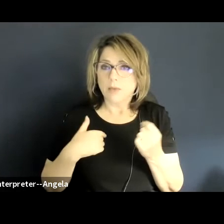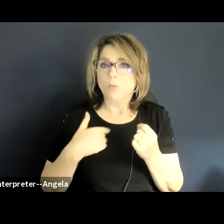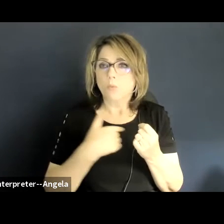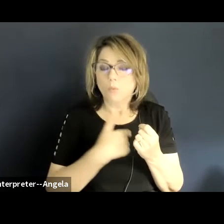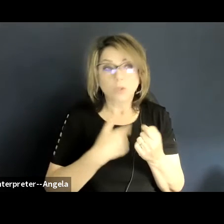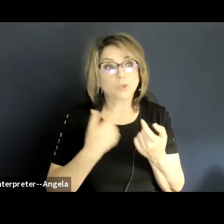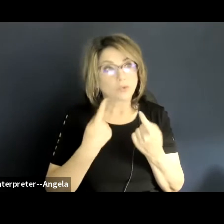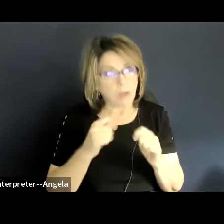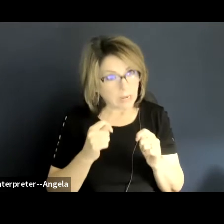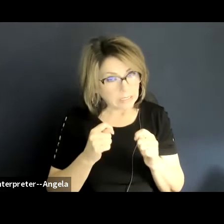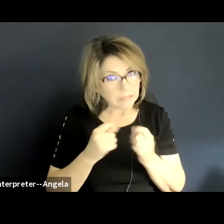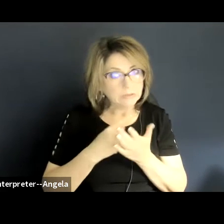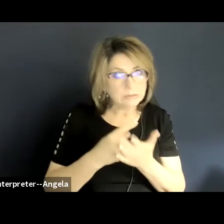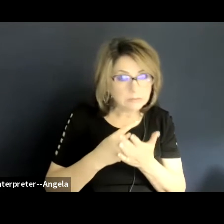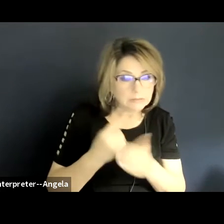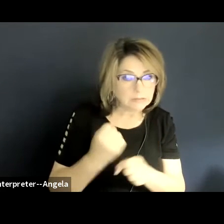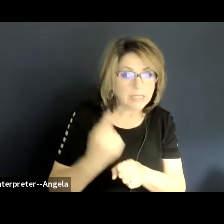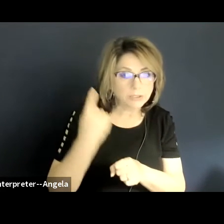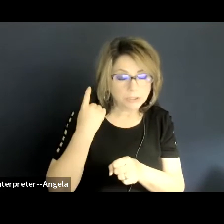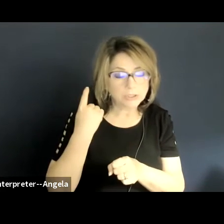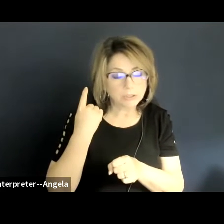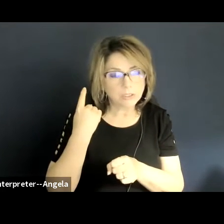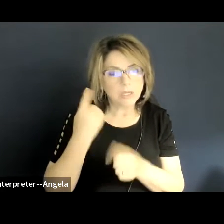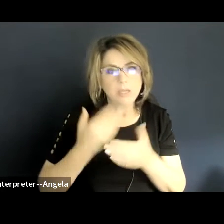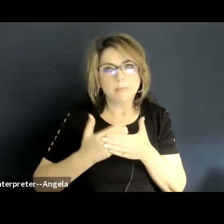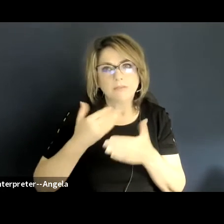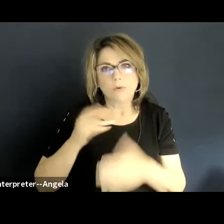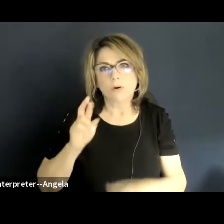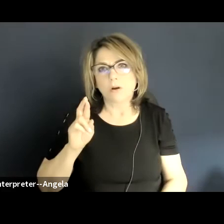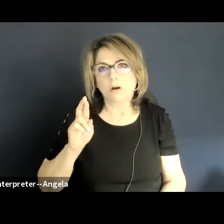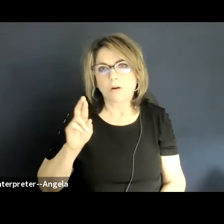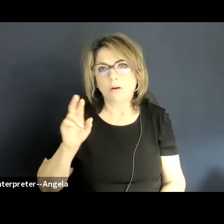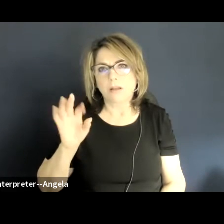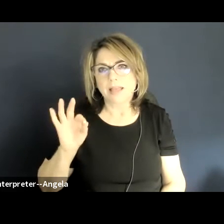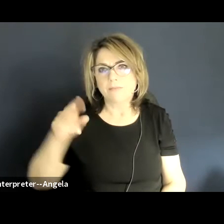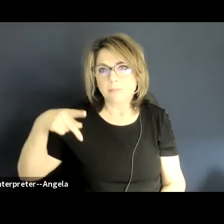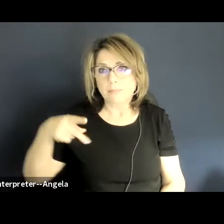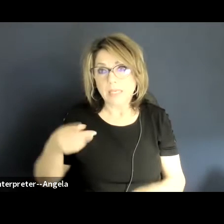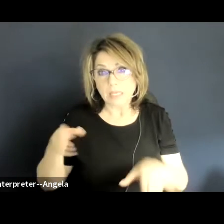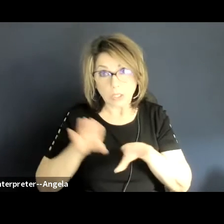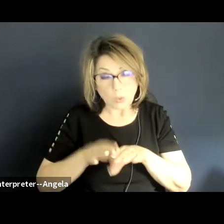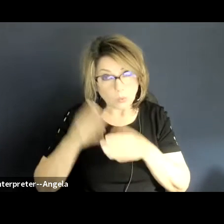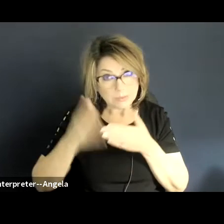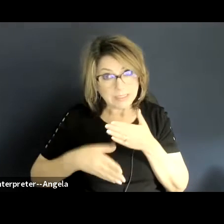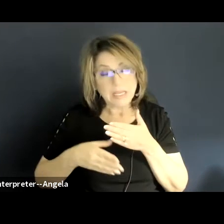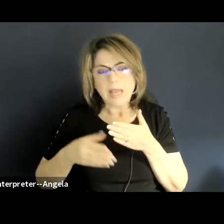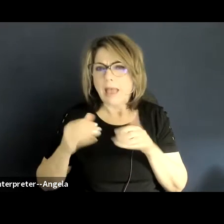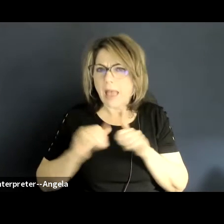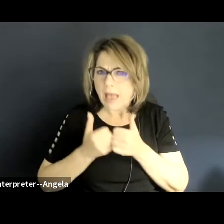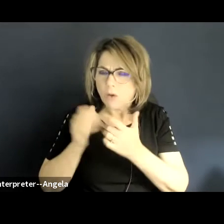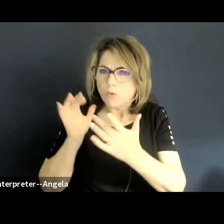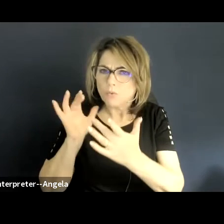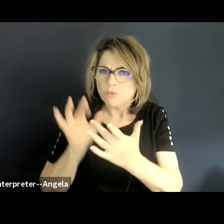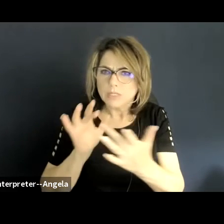trying to address last year prior to the RFP closing was how can we reach out to